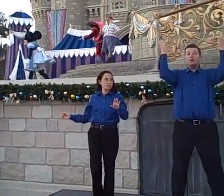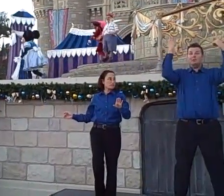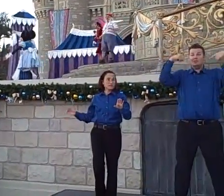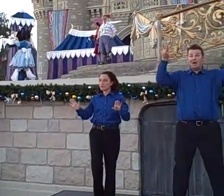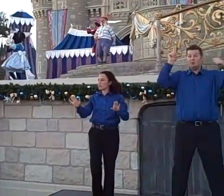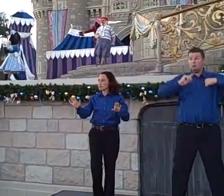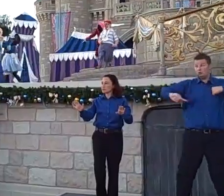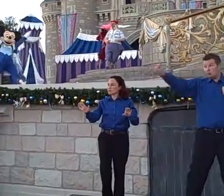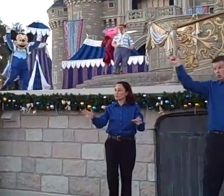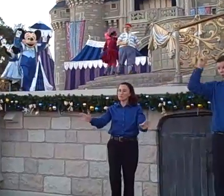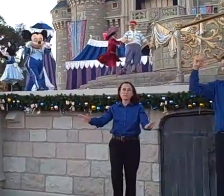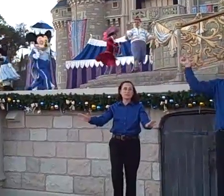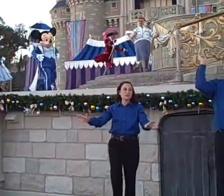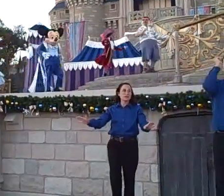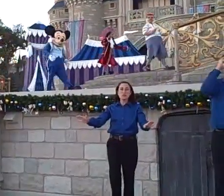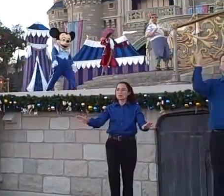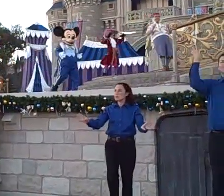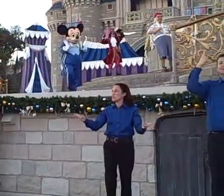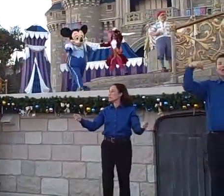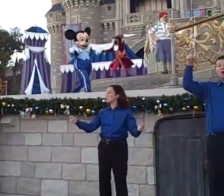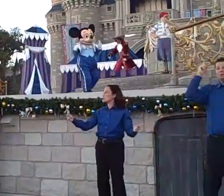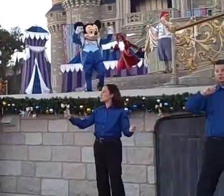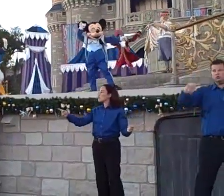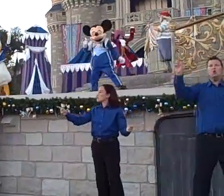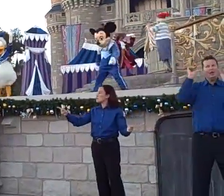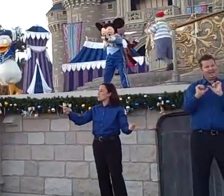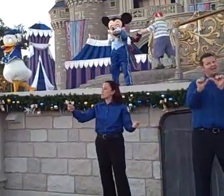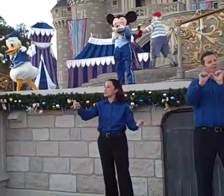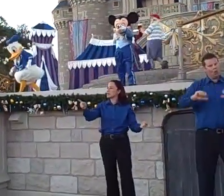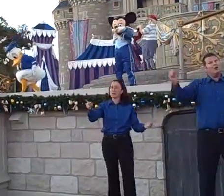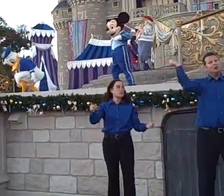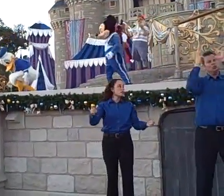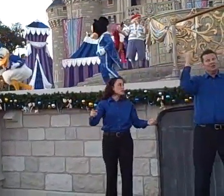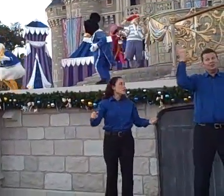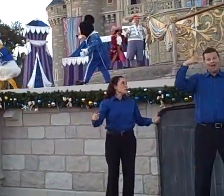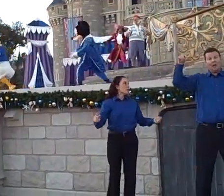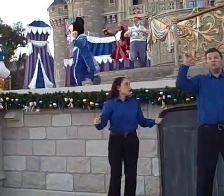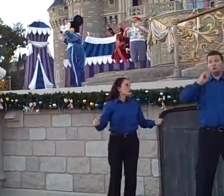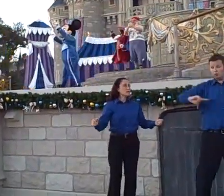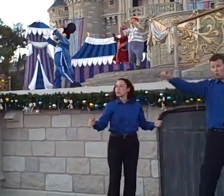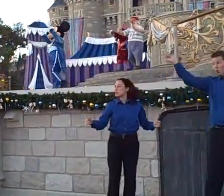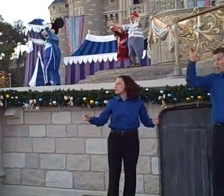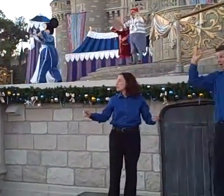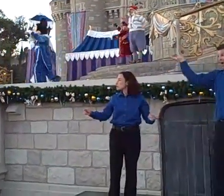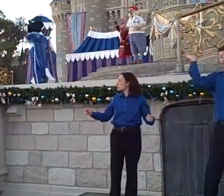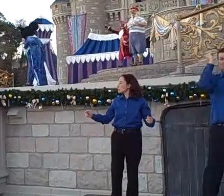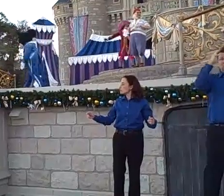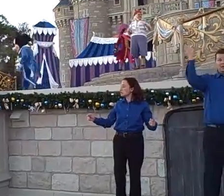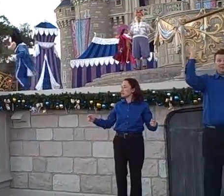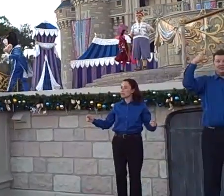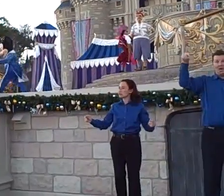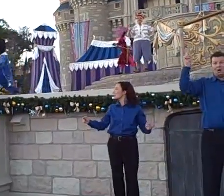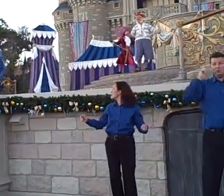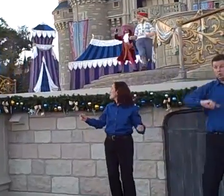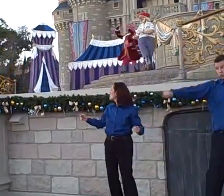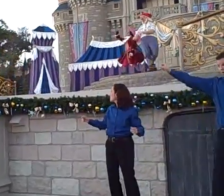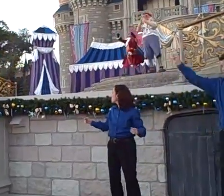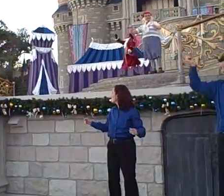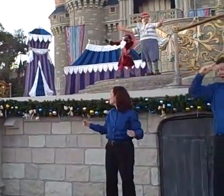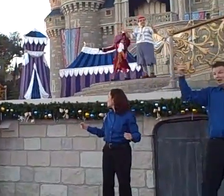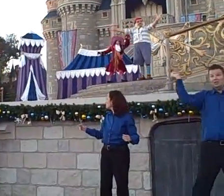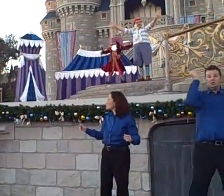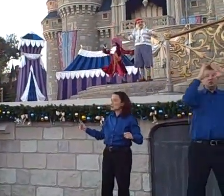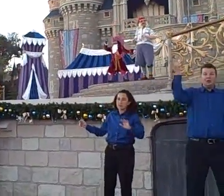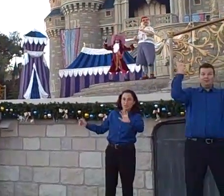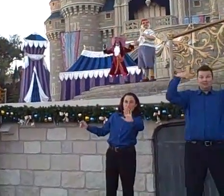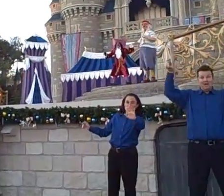right. Dreams come true. What? Dreams come true. Keep going. Dreams come true. You can't believe. Dreams come true.